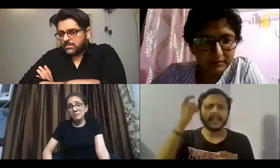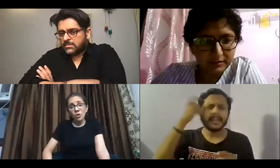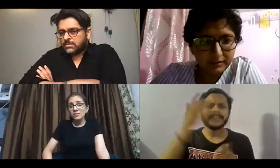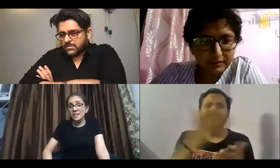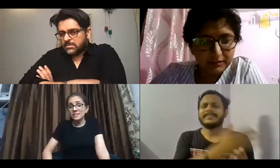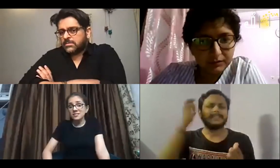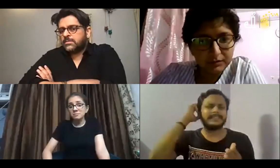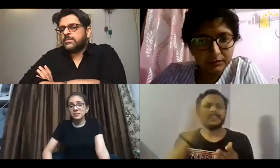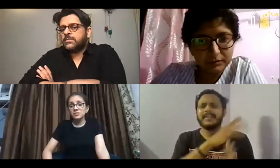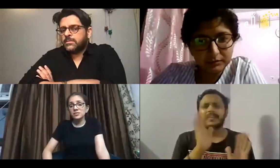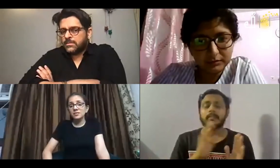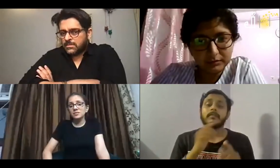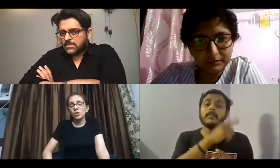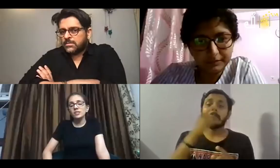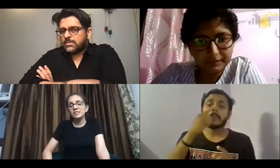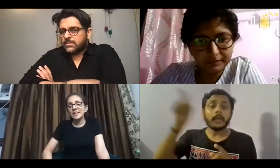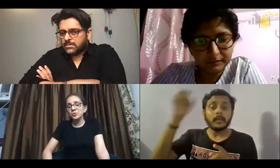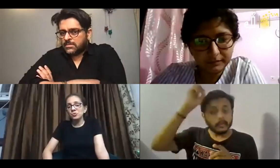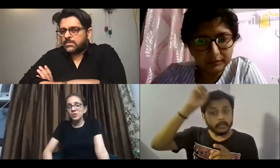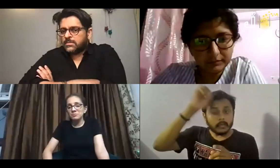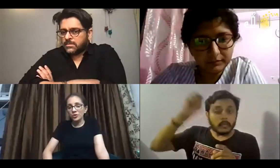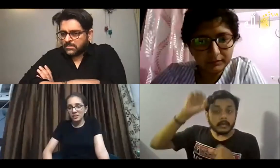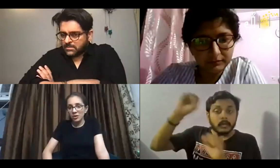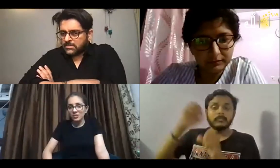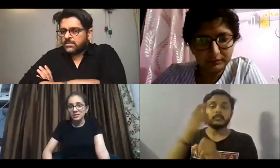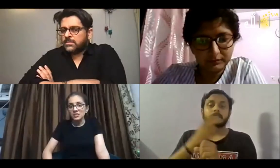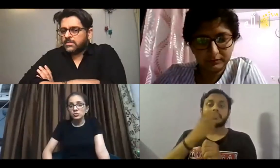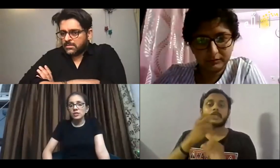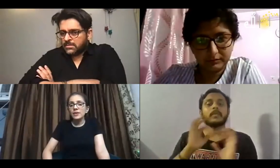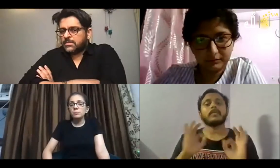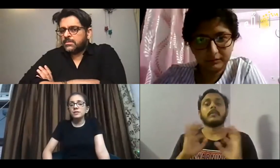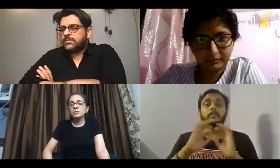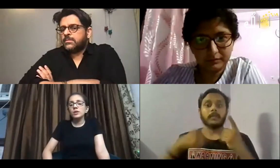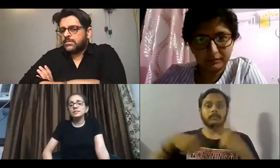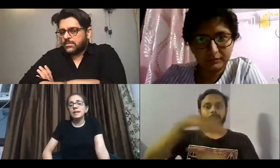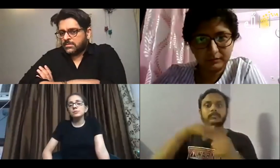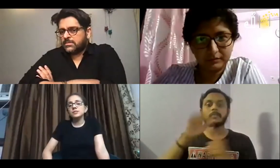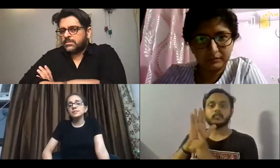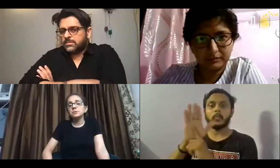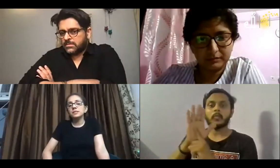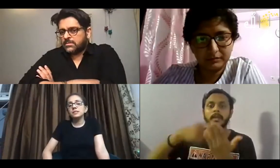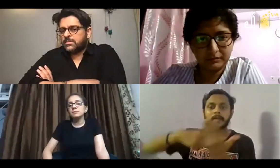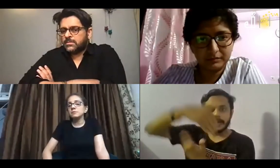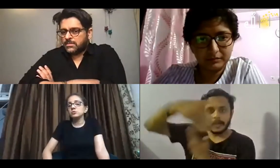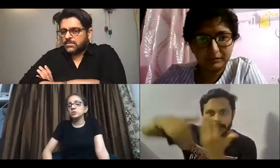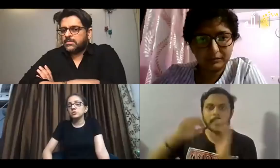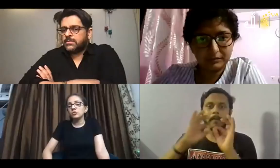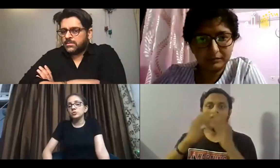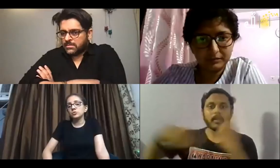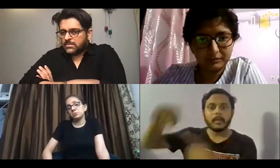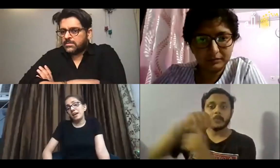told them I'm not interested, but they thought that I don't know what I'm talking about. So their opinion was that I would start speaking and I